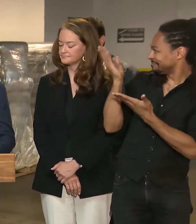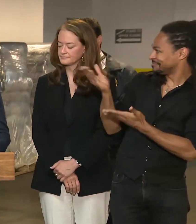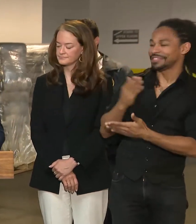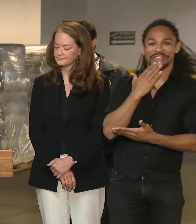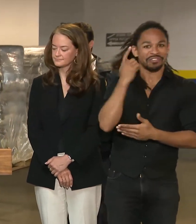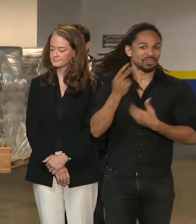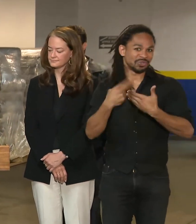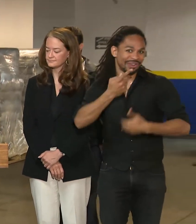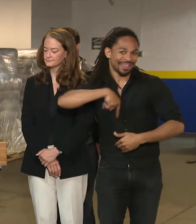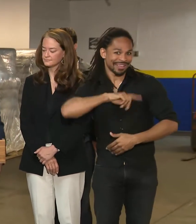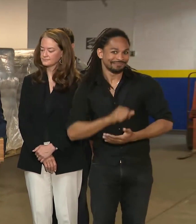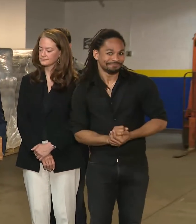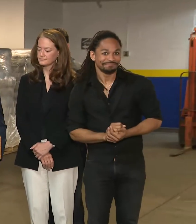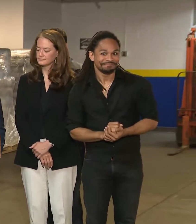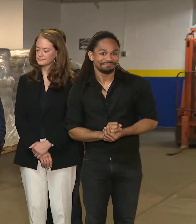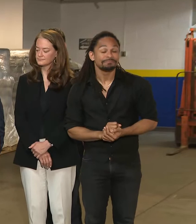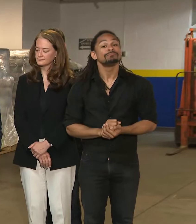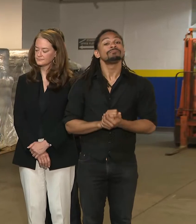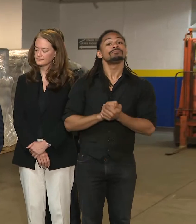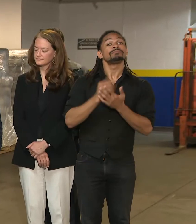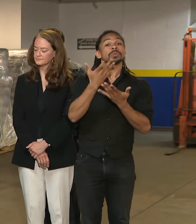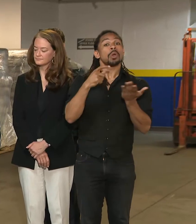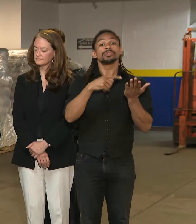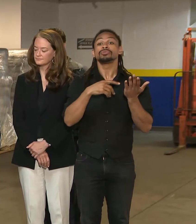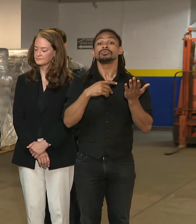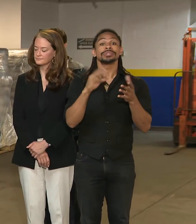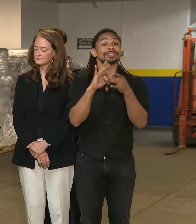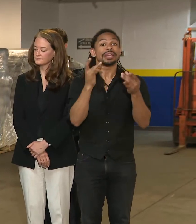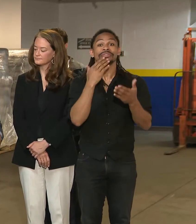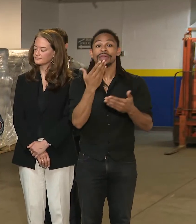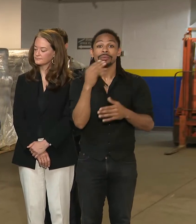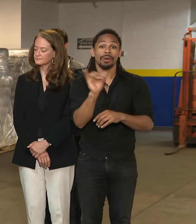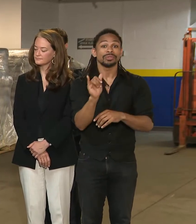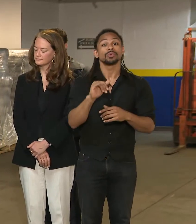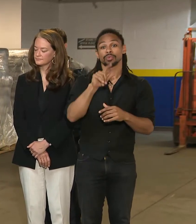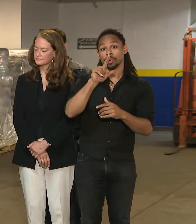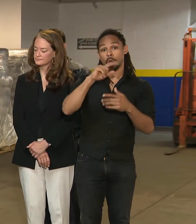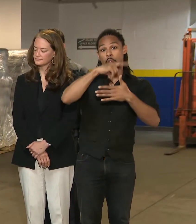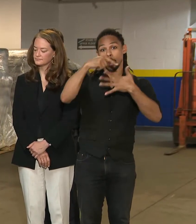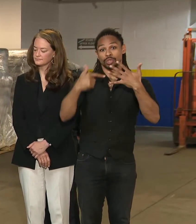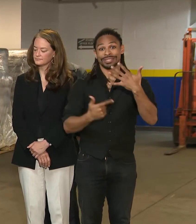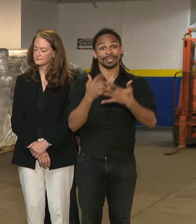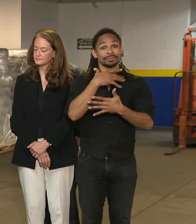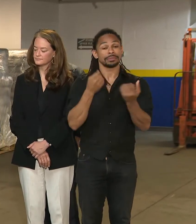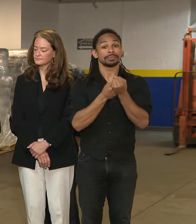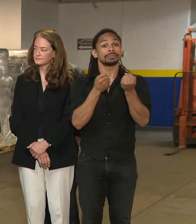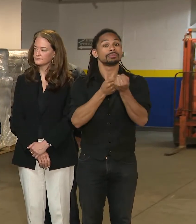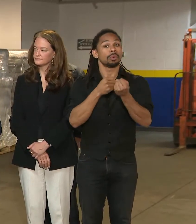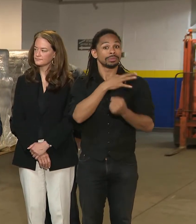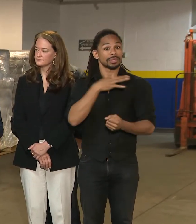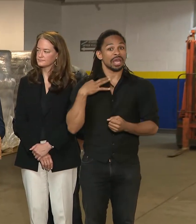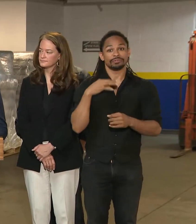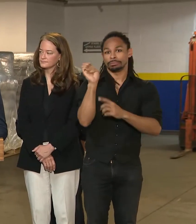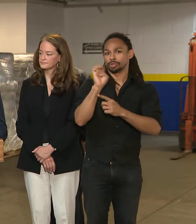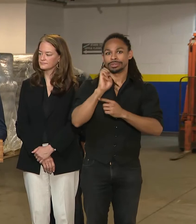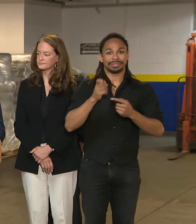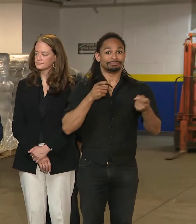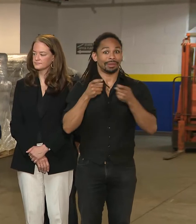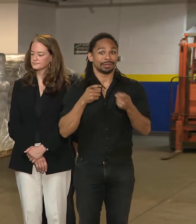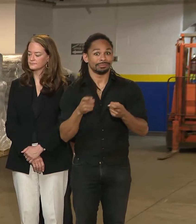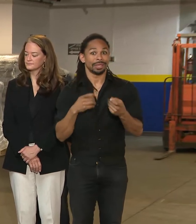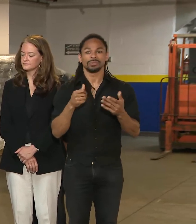us. I also want to just extend a quick thank you to our logistics and support services staff here at Emergency Management for helping